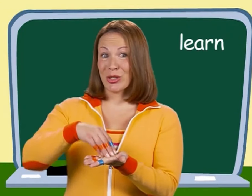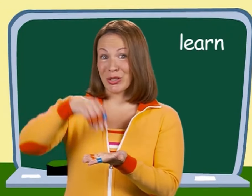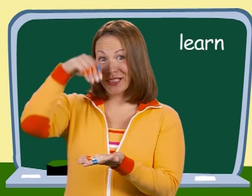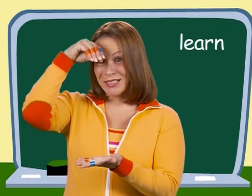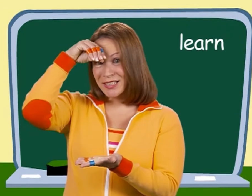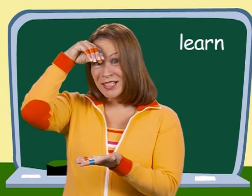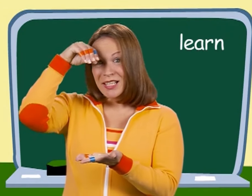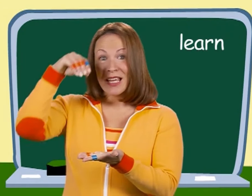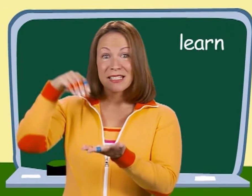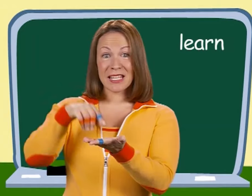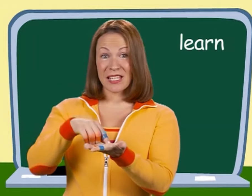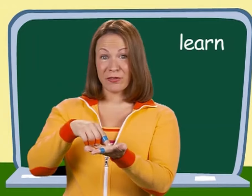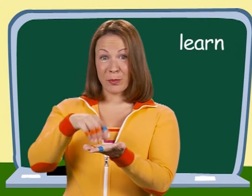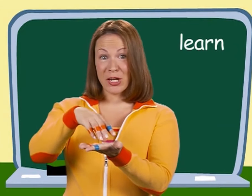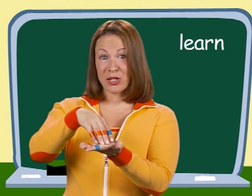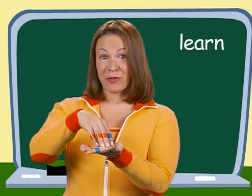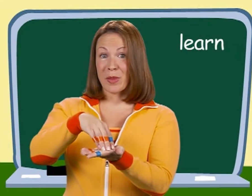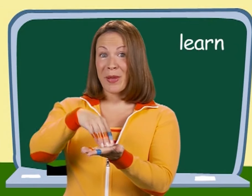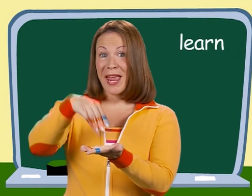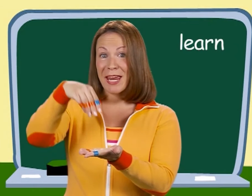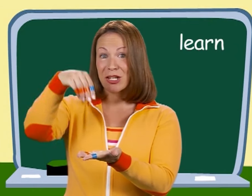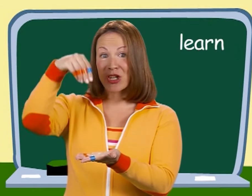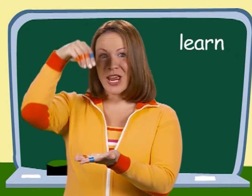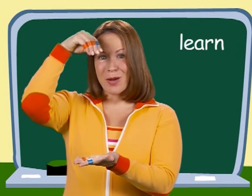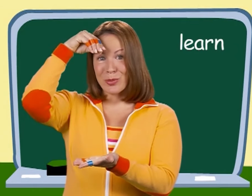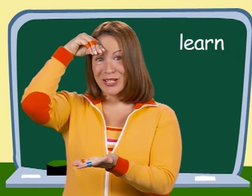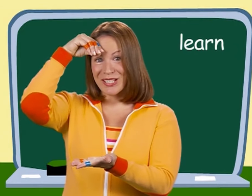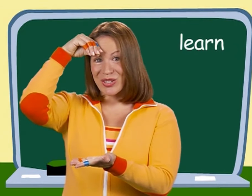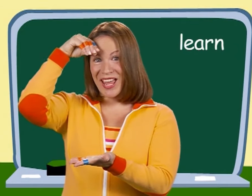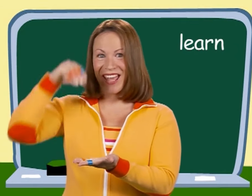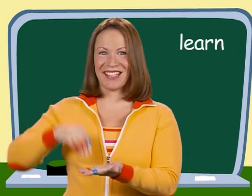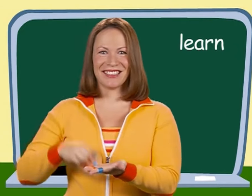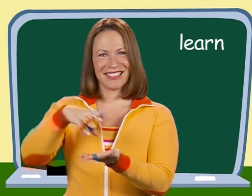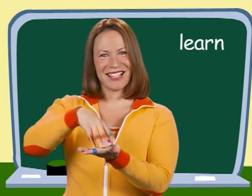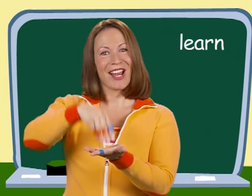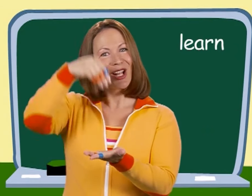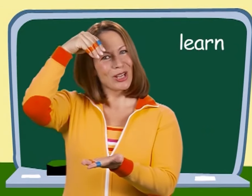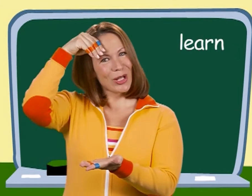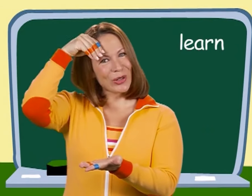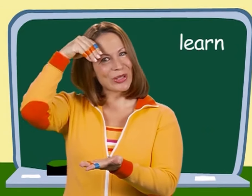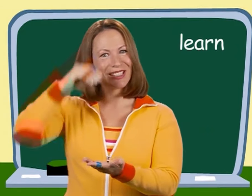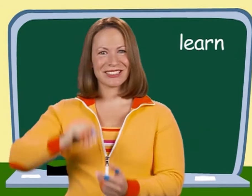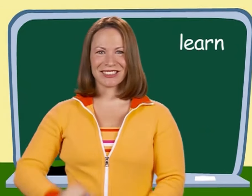Learn. Take the information from the page and put it in your head. Learn.